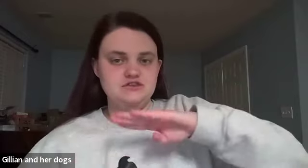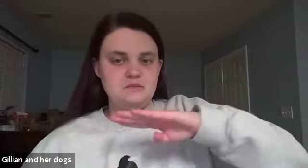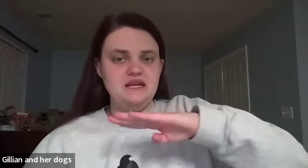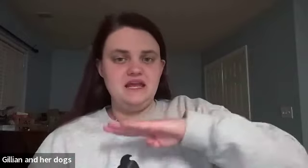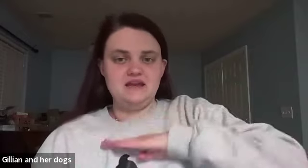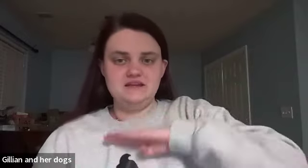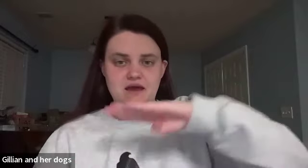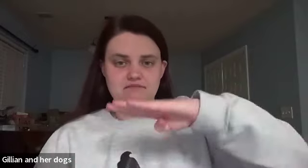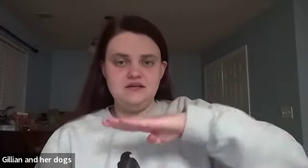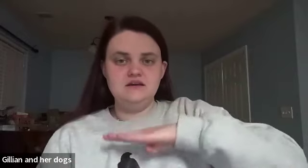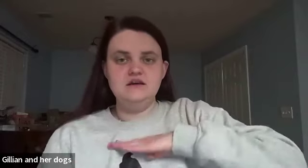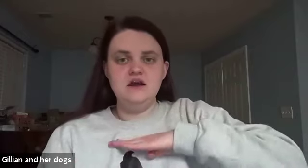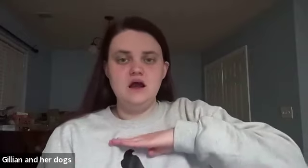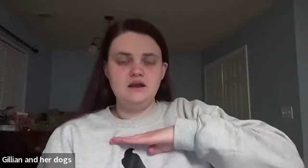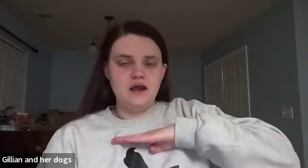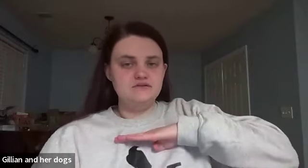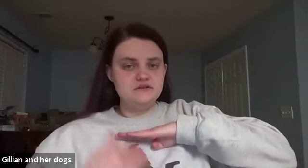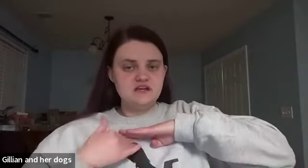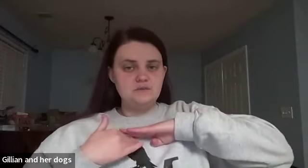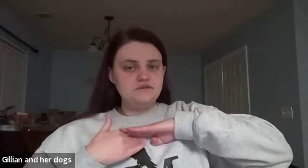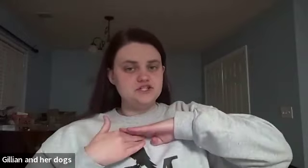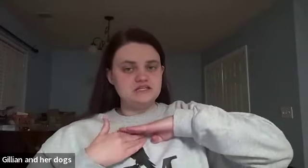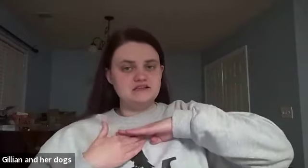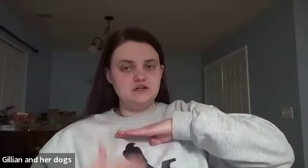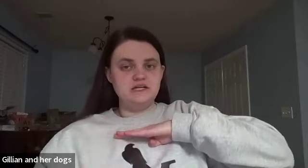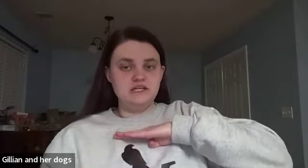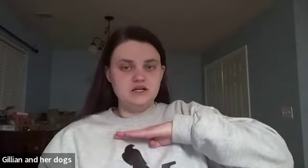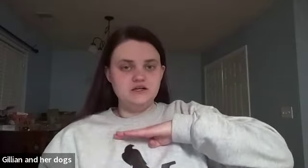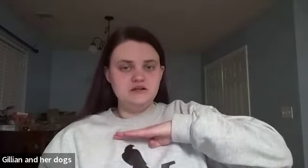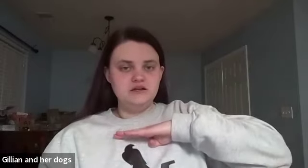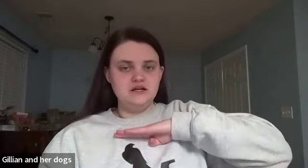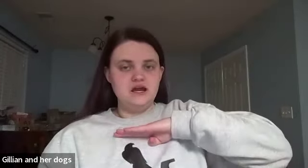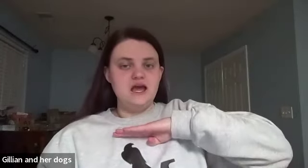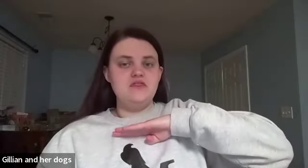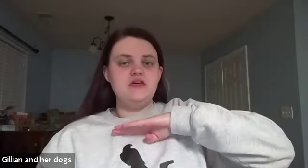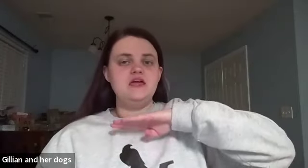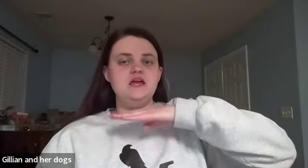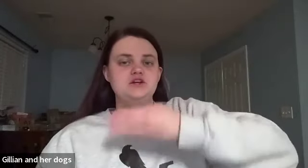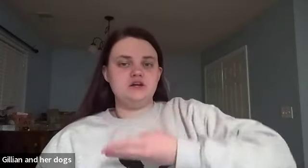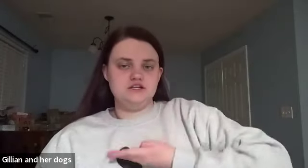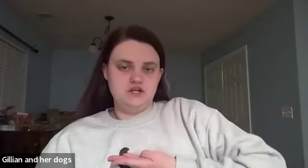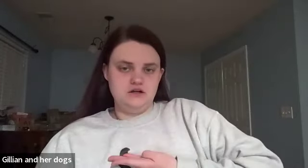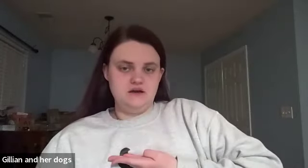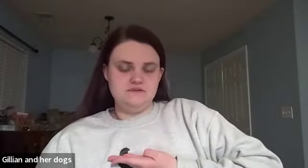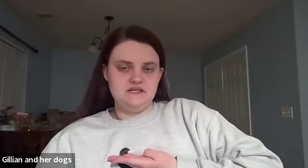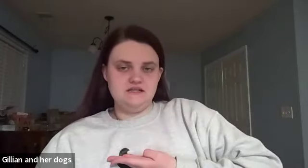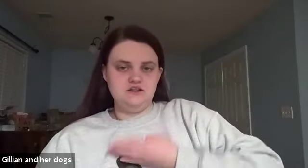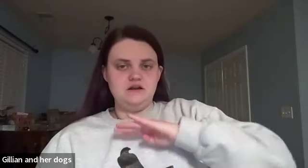your dominant hand in that B, kind of on the top of your chest a little bit here. And then you're going to turn it upside. You're going to